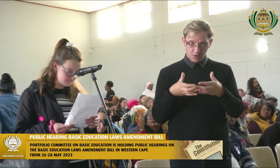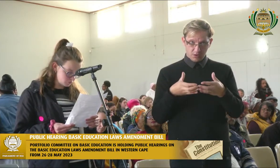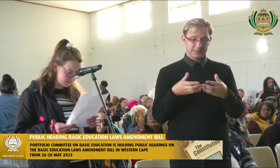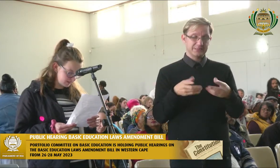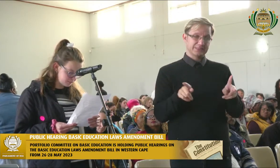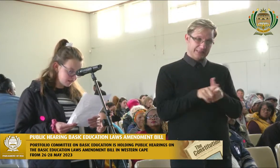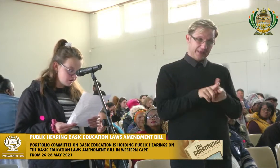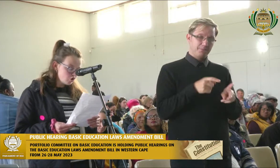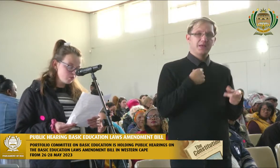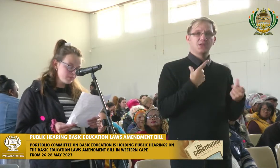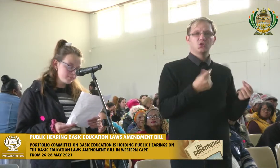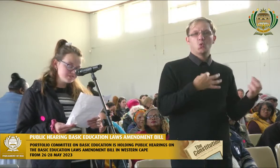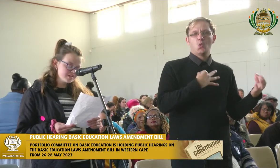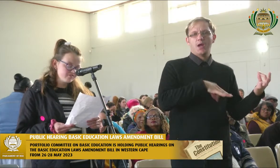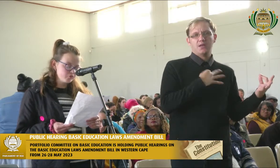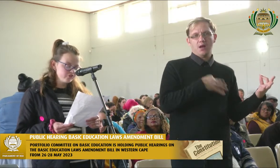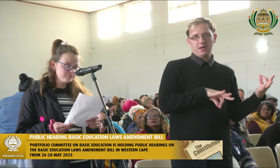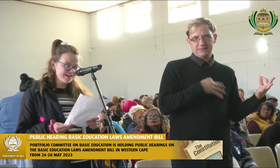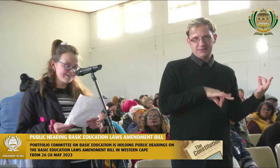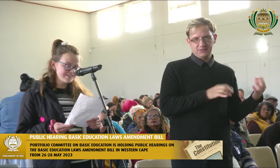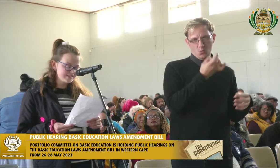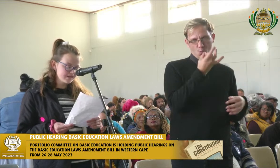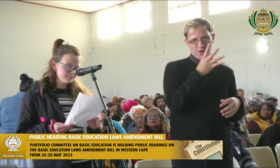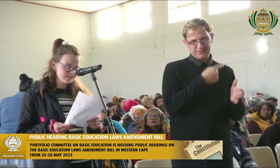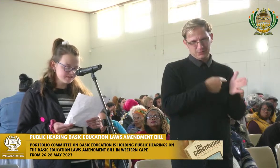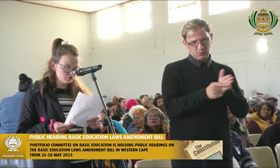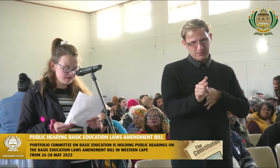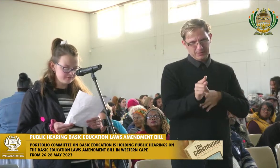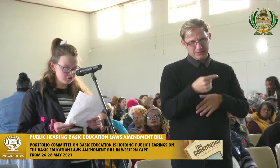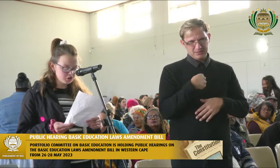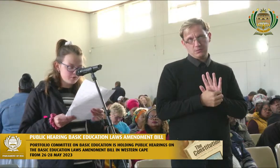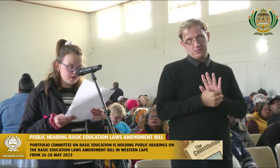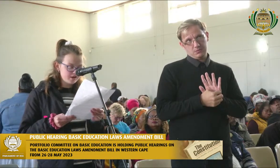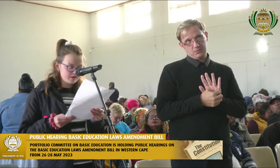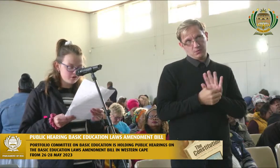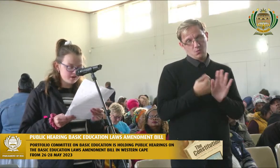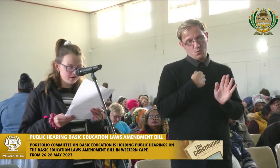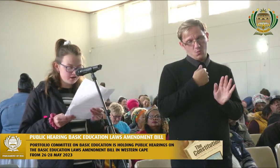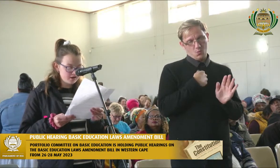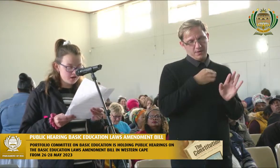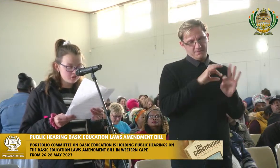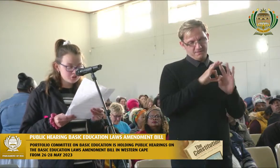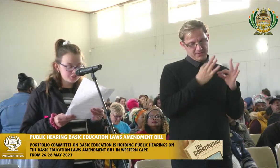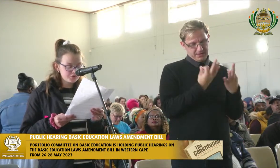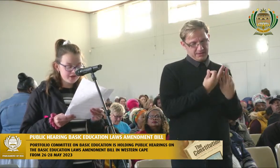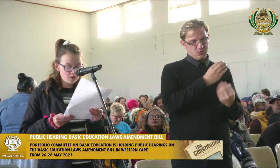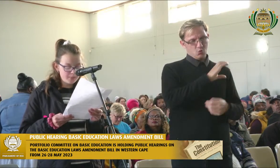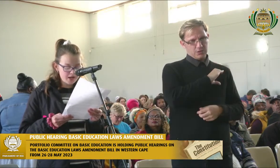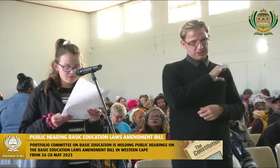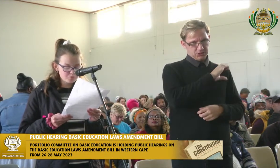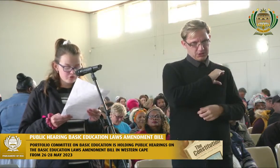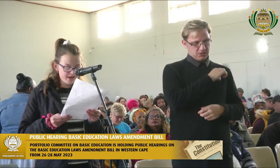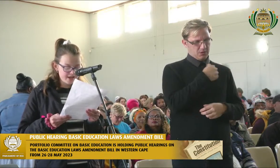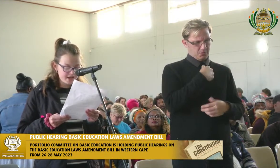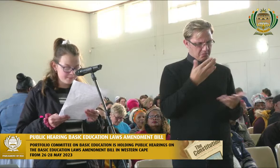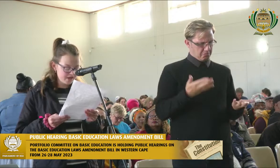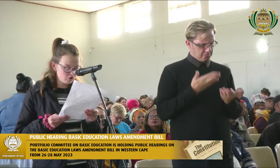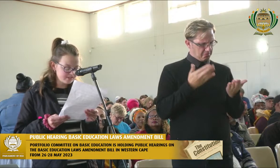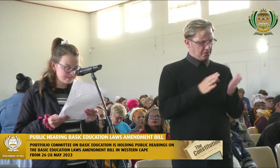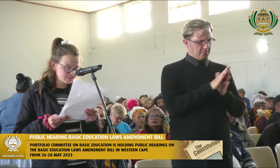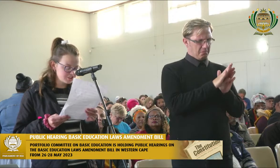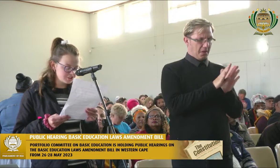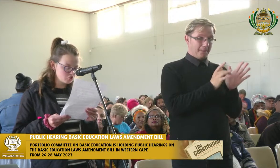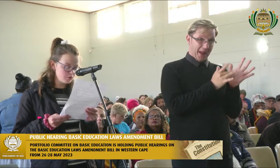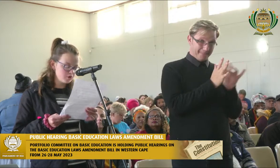with her once a week. All my points have improved by at least 10% on average. Parents encouraged to read our Bibles, pray, and